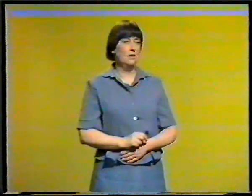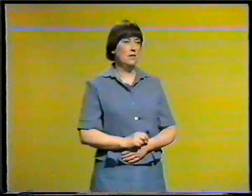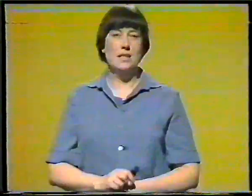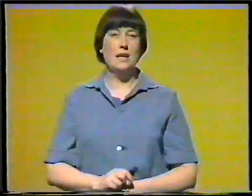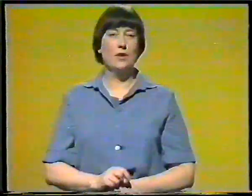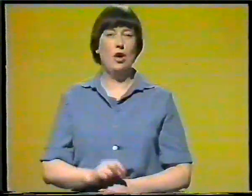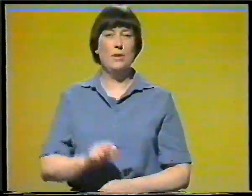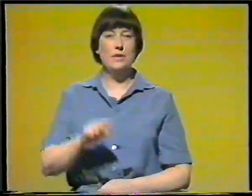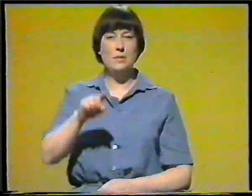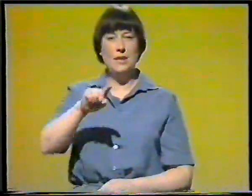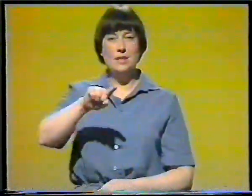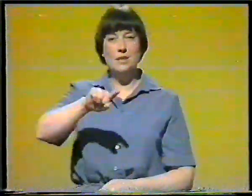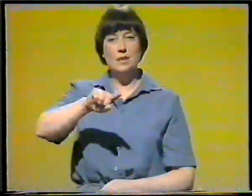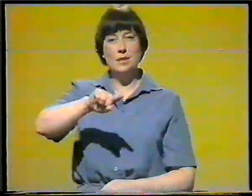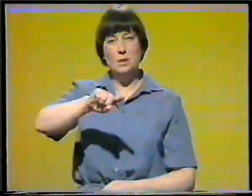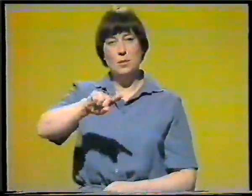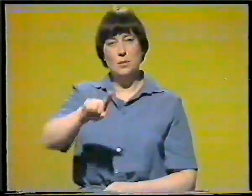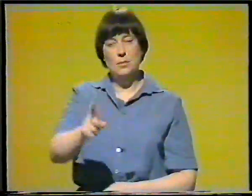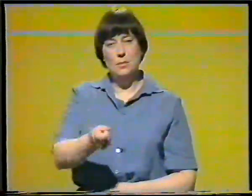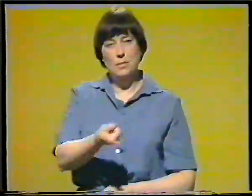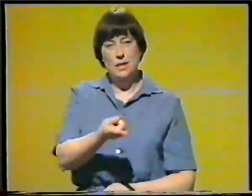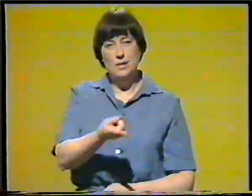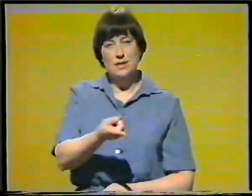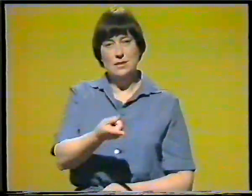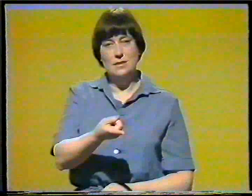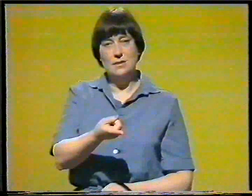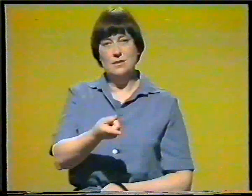Like a comma in space. But.